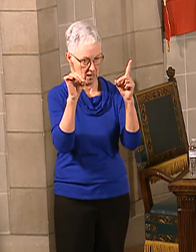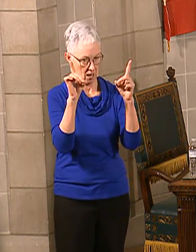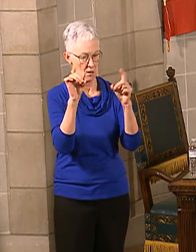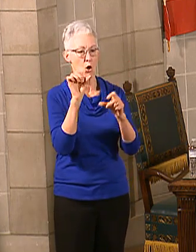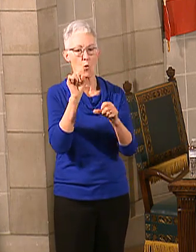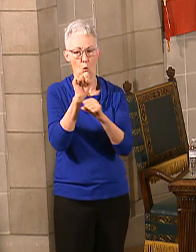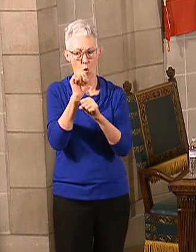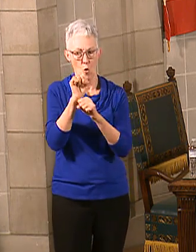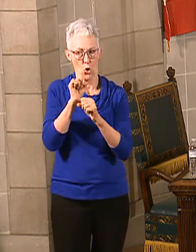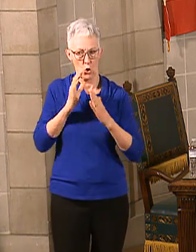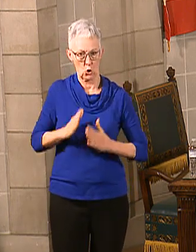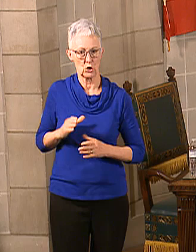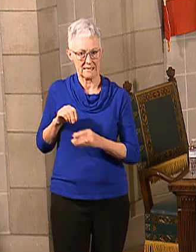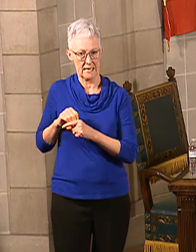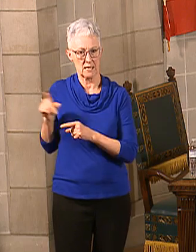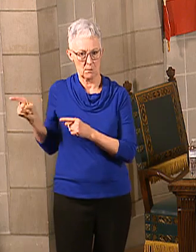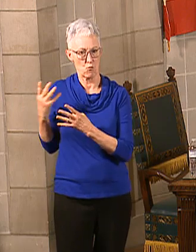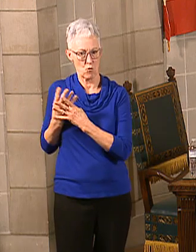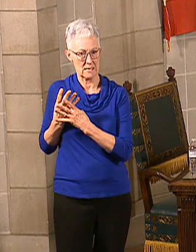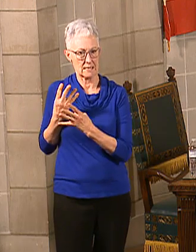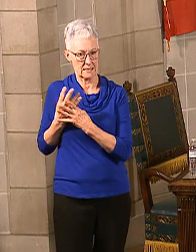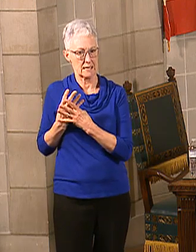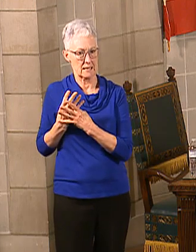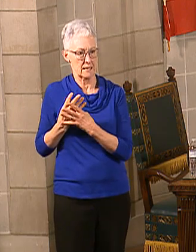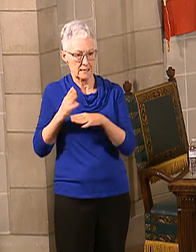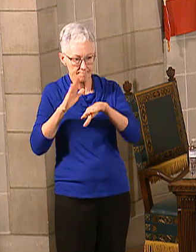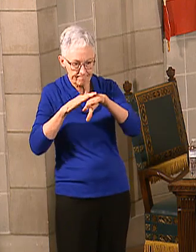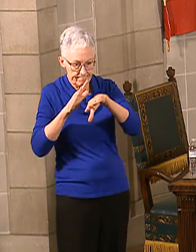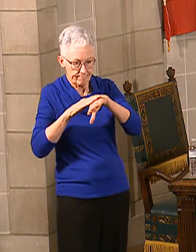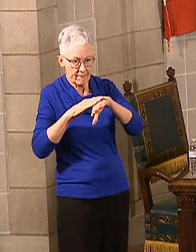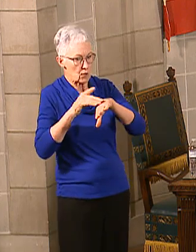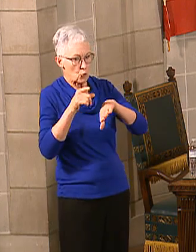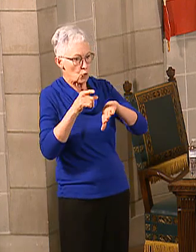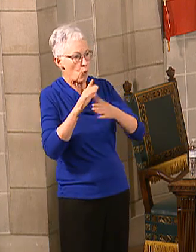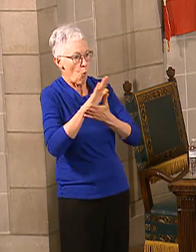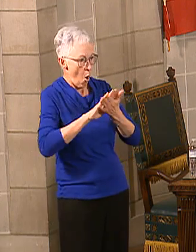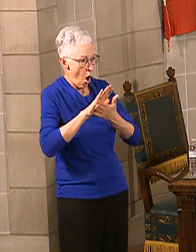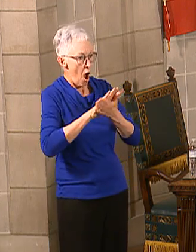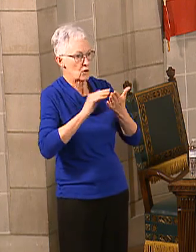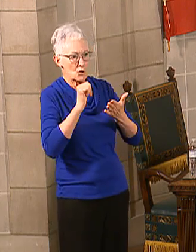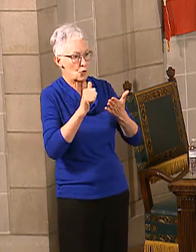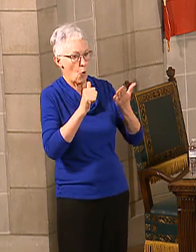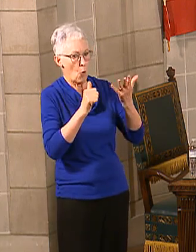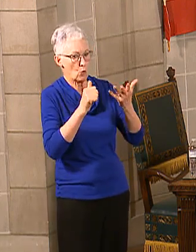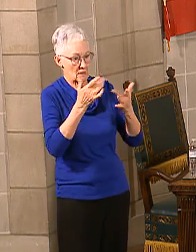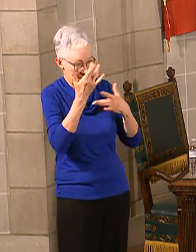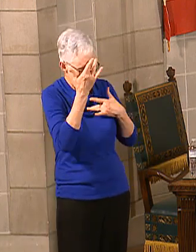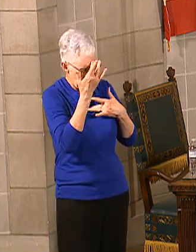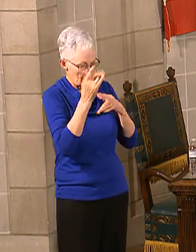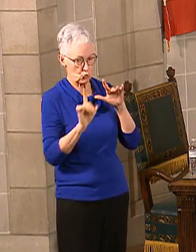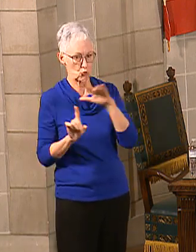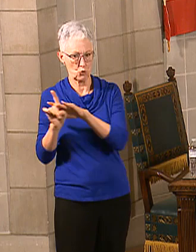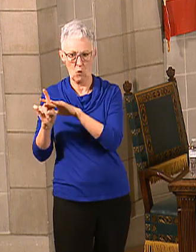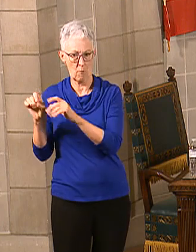to that. I mean, this is all part of what Scott's doing to make sure that we don't bring in the coronavirus into our correctional facilities.